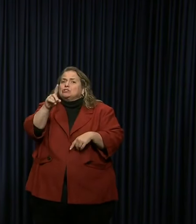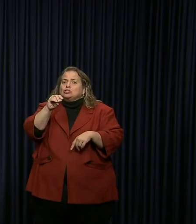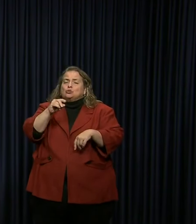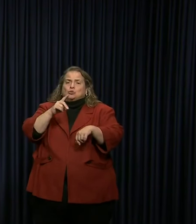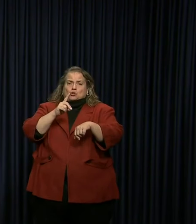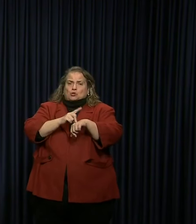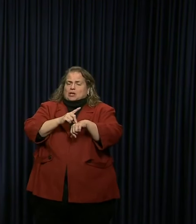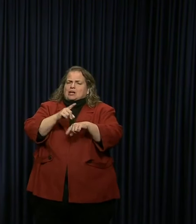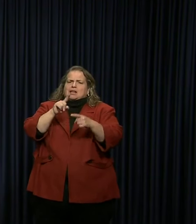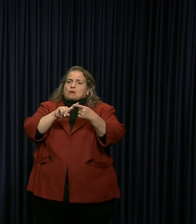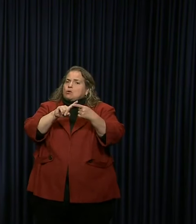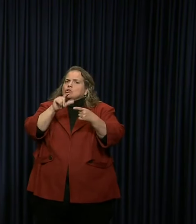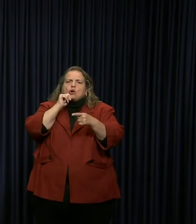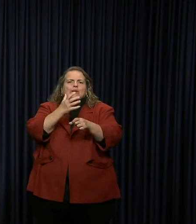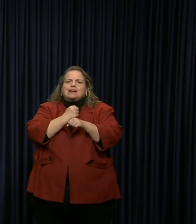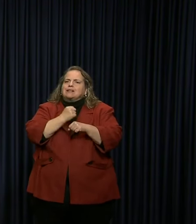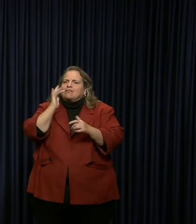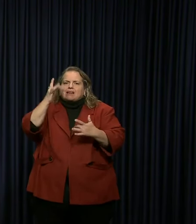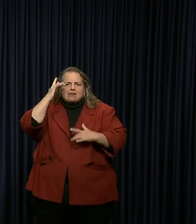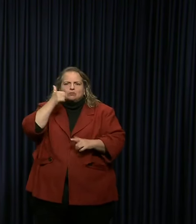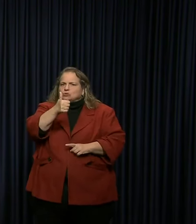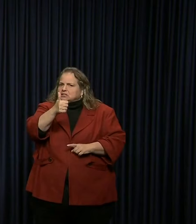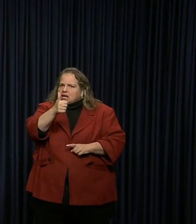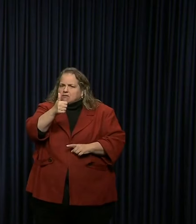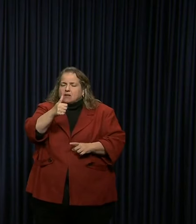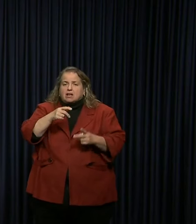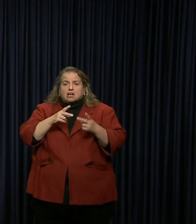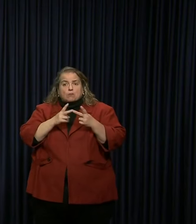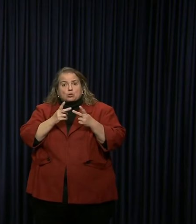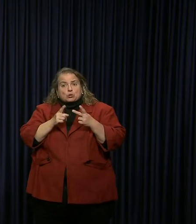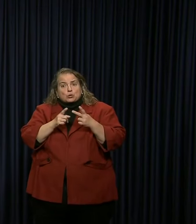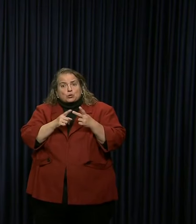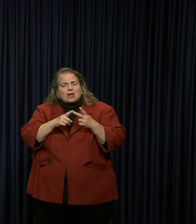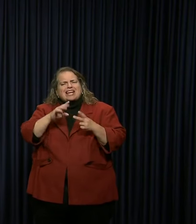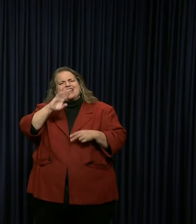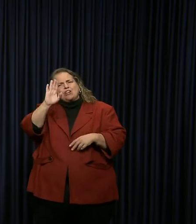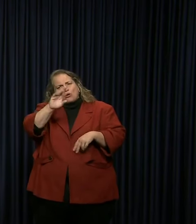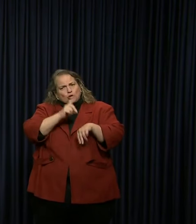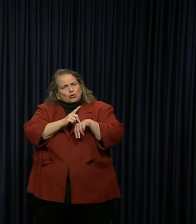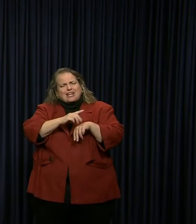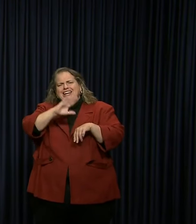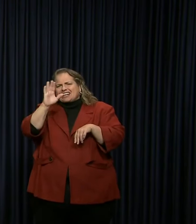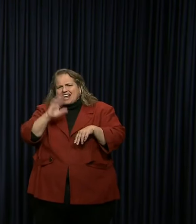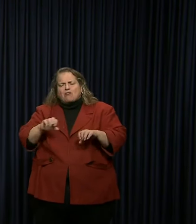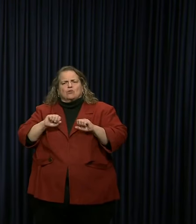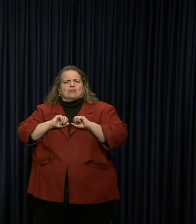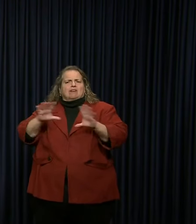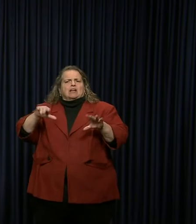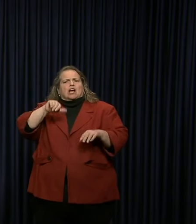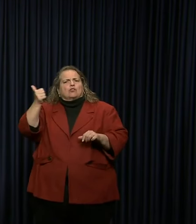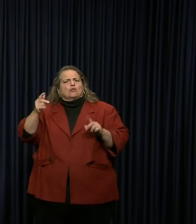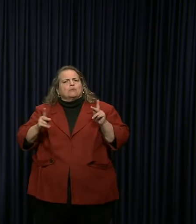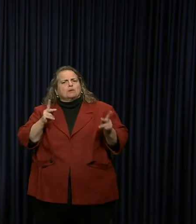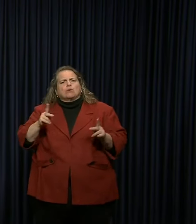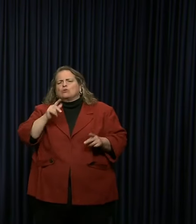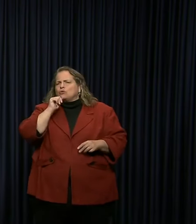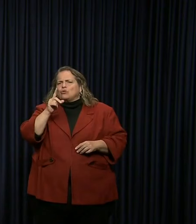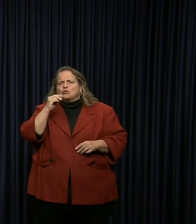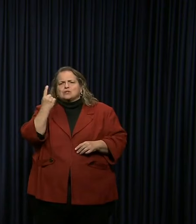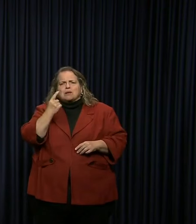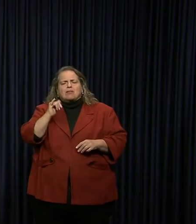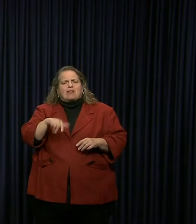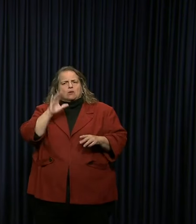but number two, to never do something that would infect other people. And if we